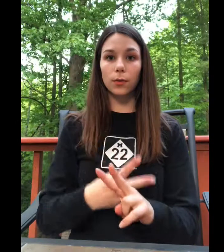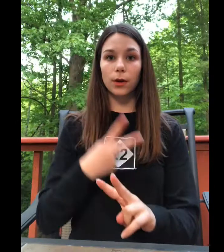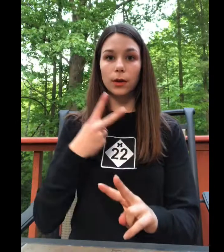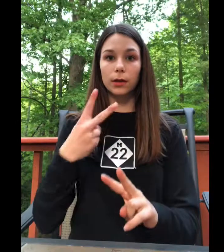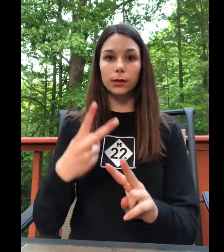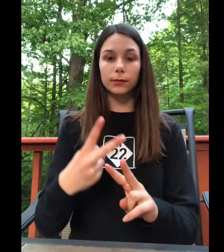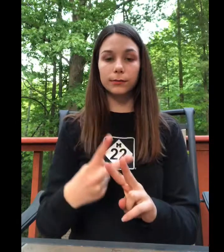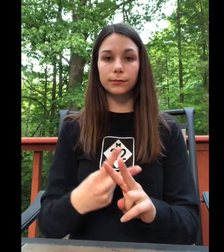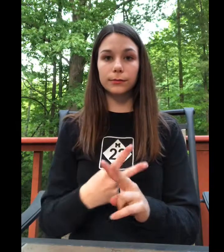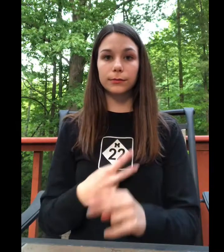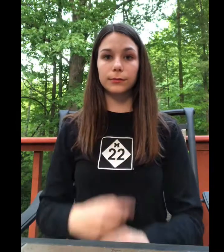found a way.